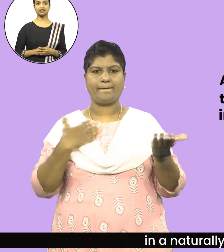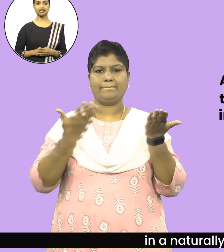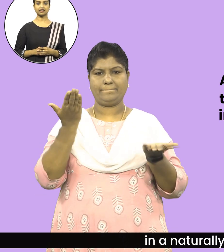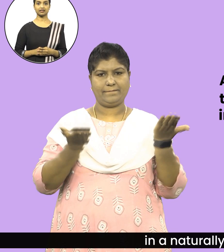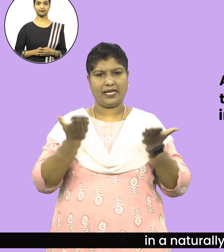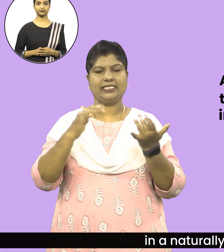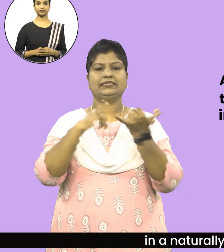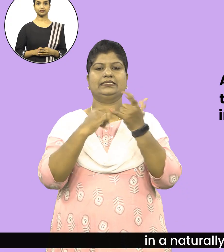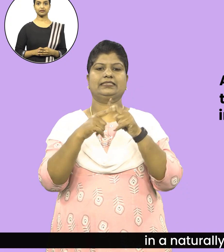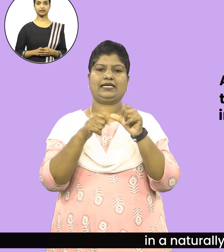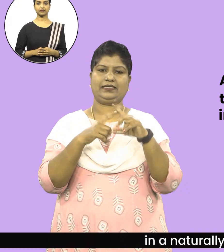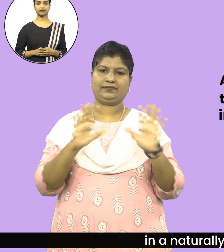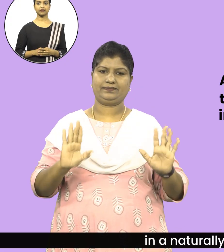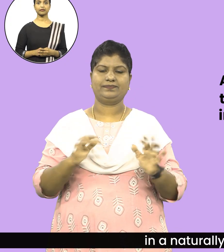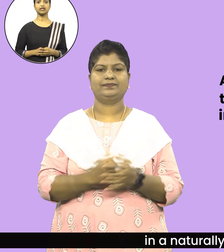balanced state.